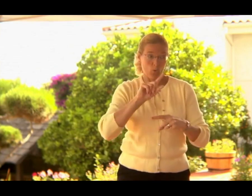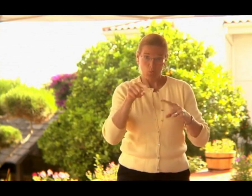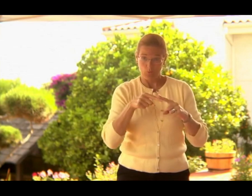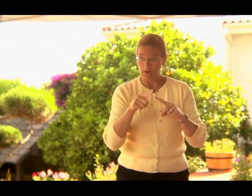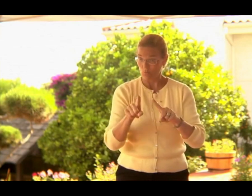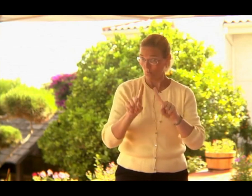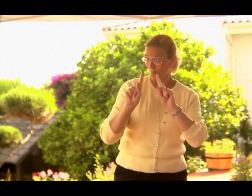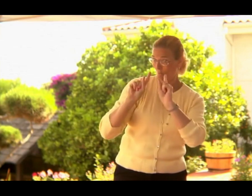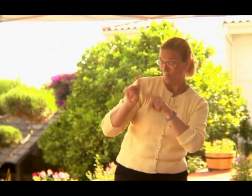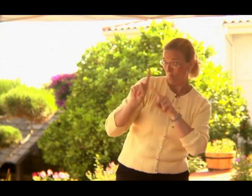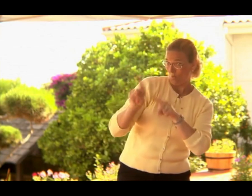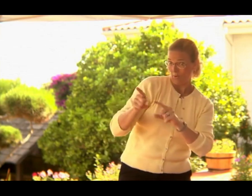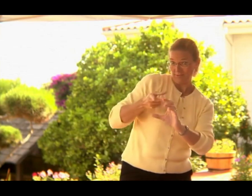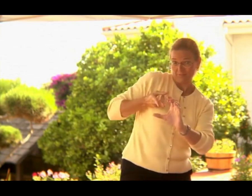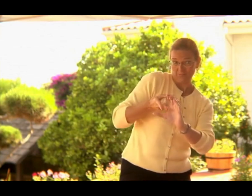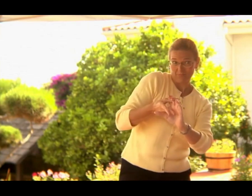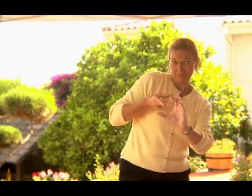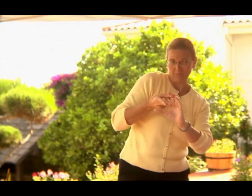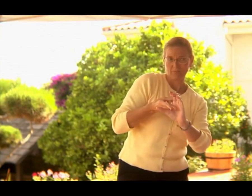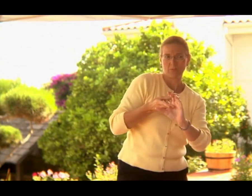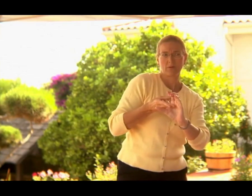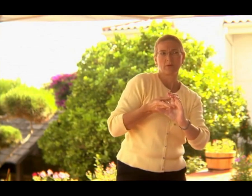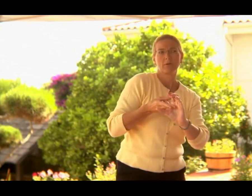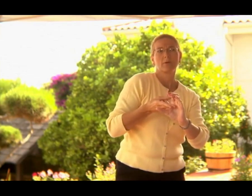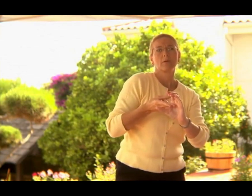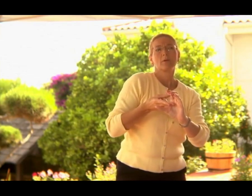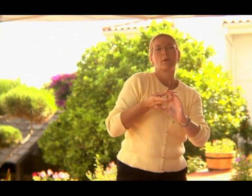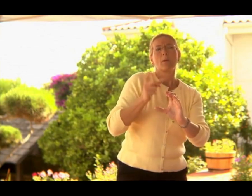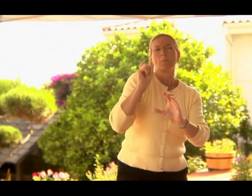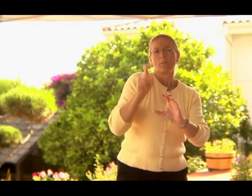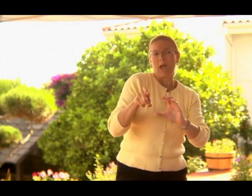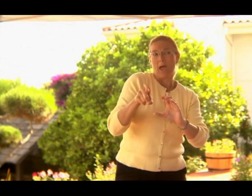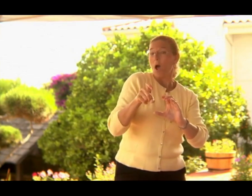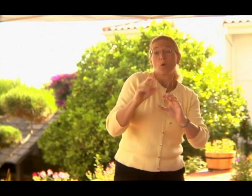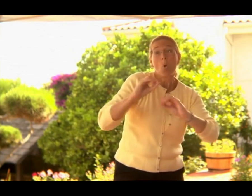Since people usually do not put on any sunscreen when they go to tanning salons,